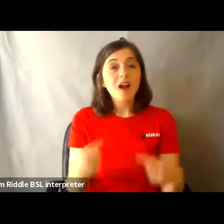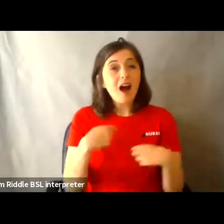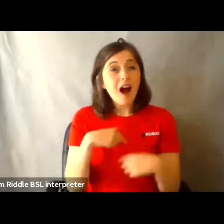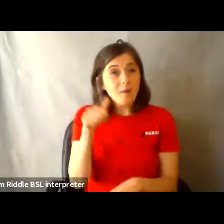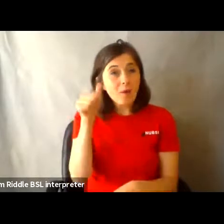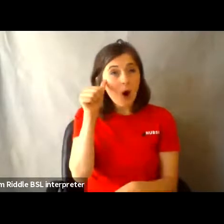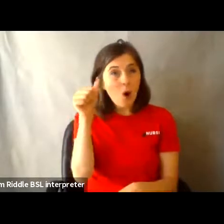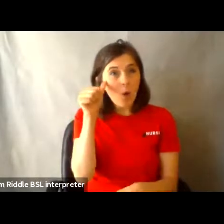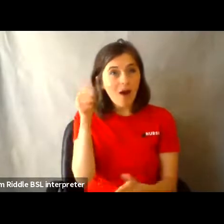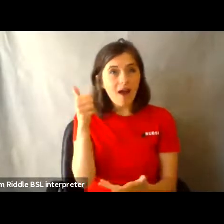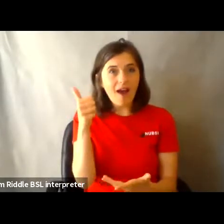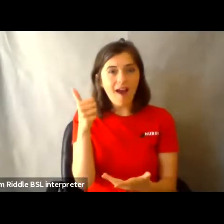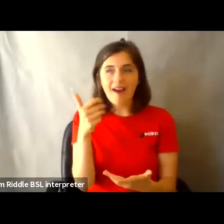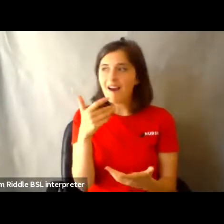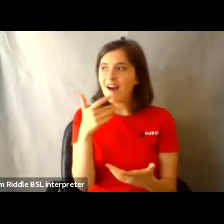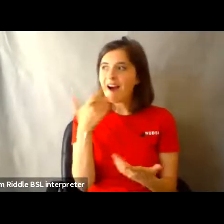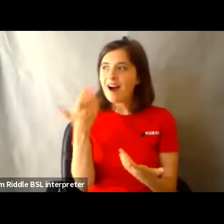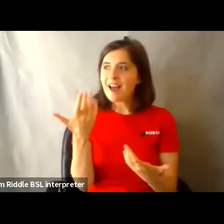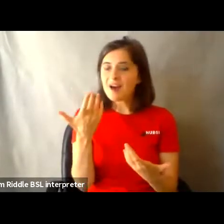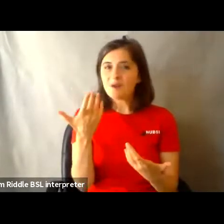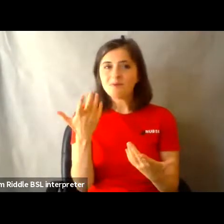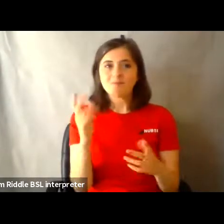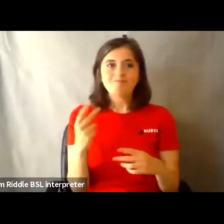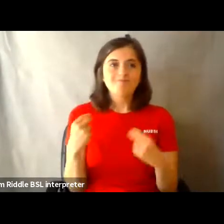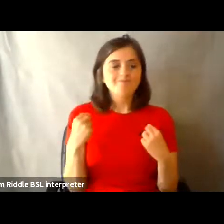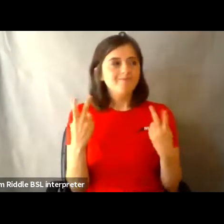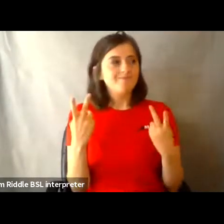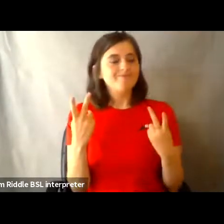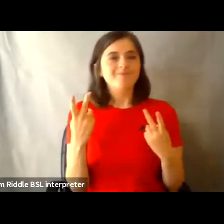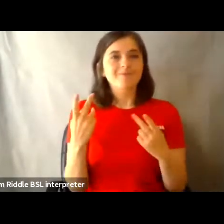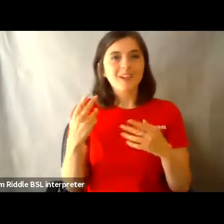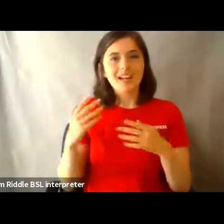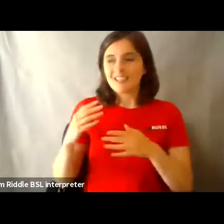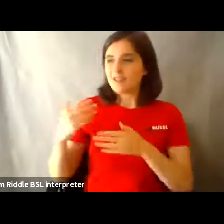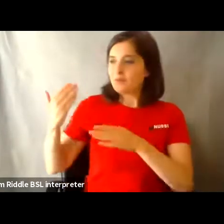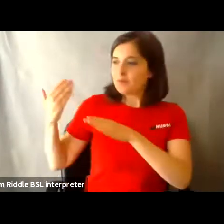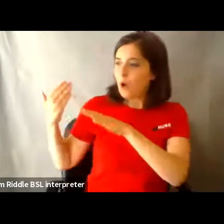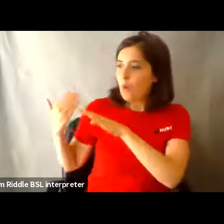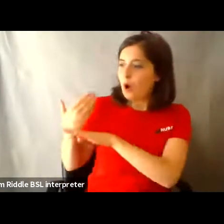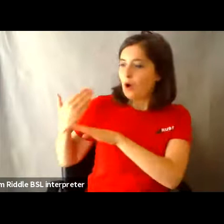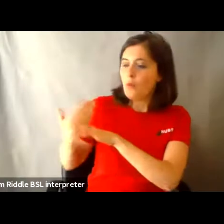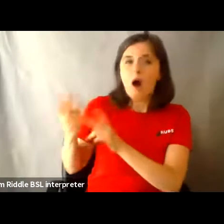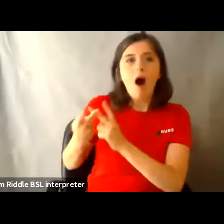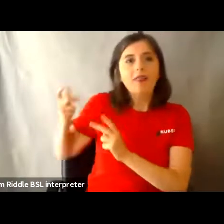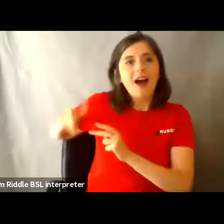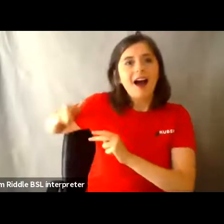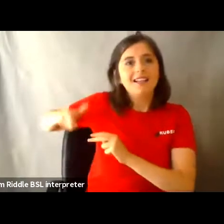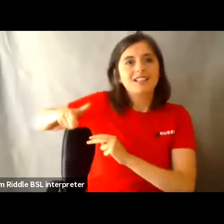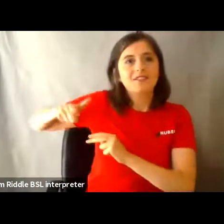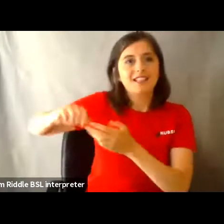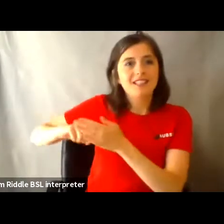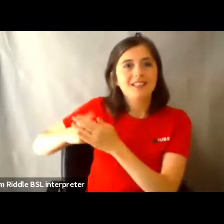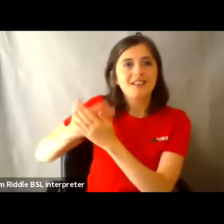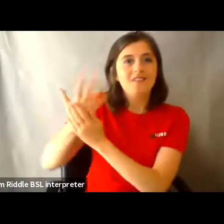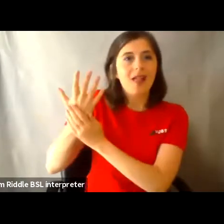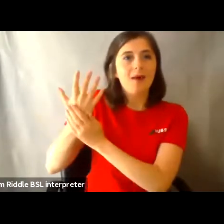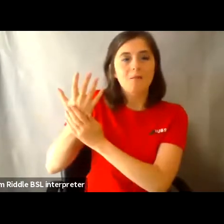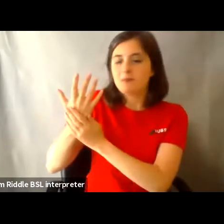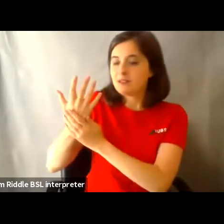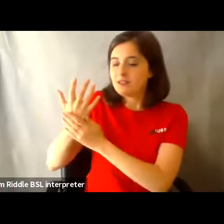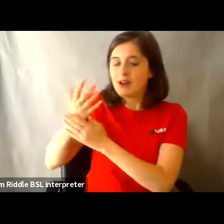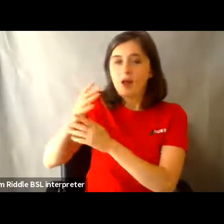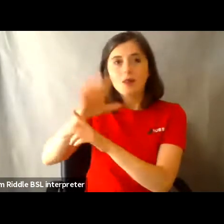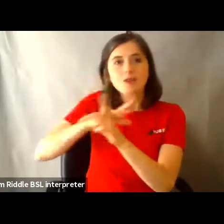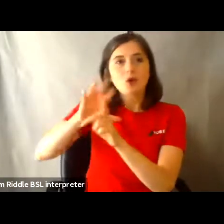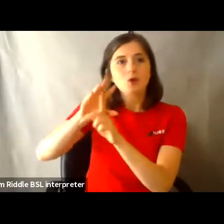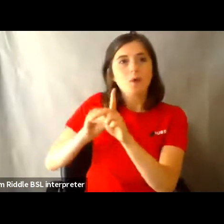on the shoulders of giants, and without the work of previous disability activists who developed the social model, I would